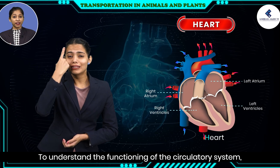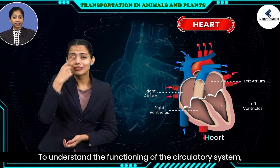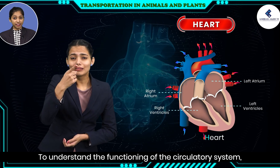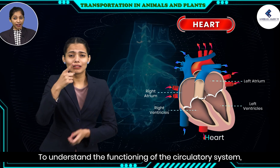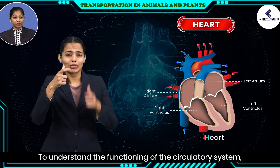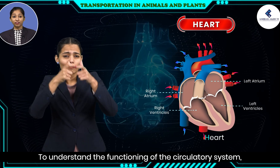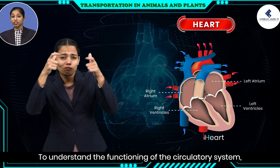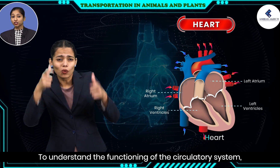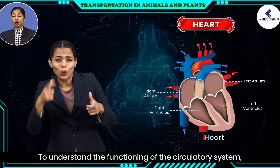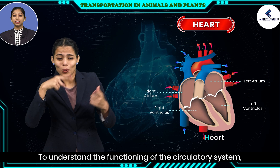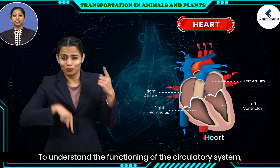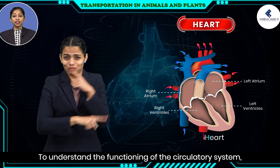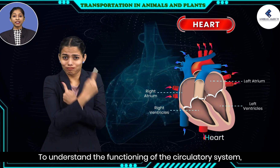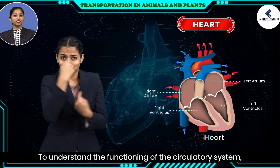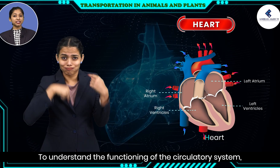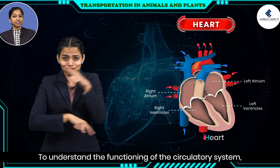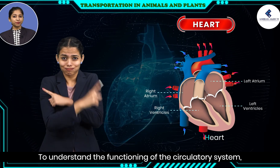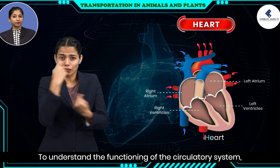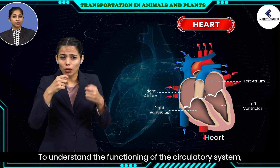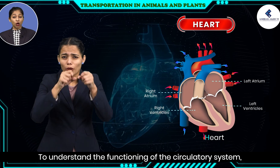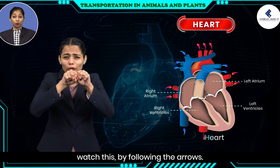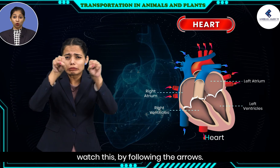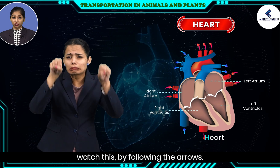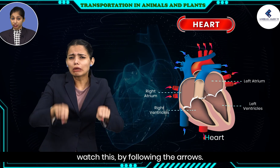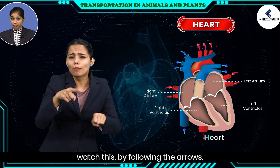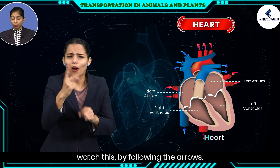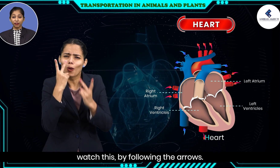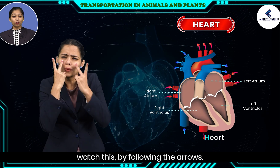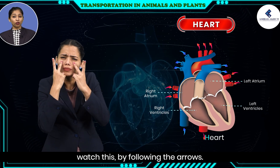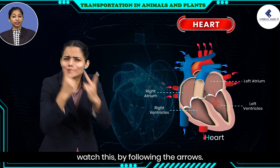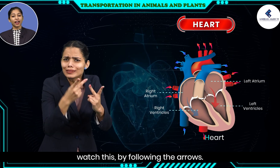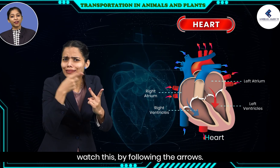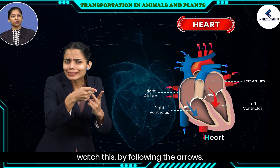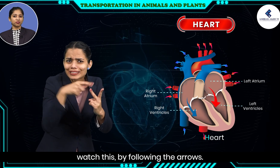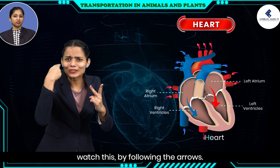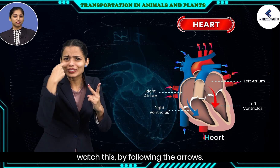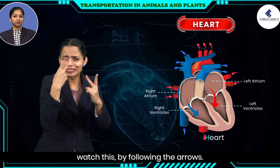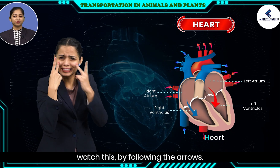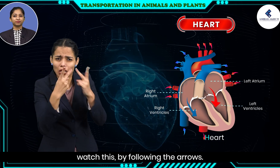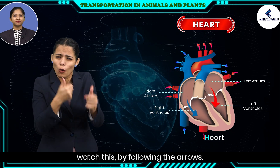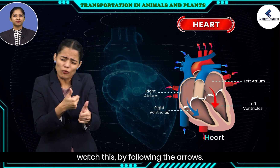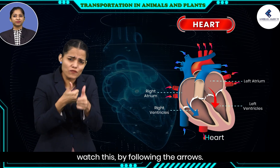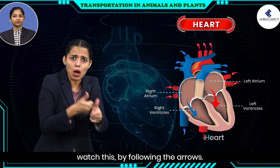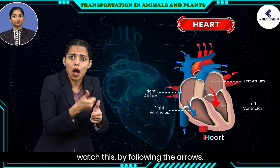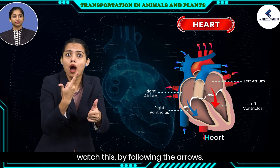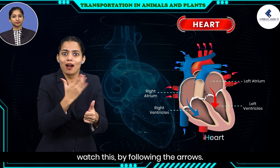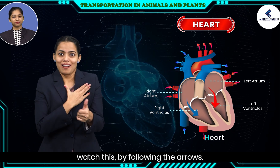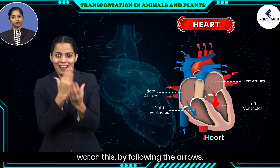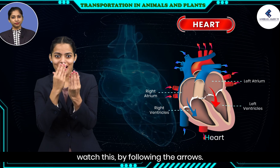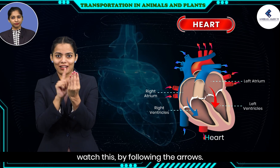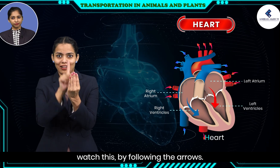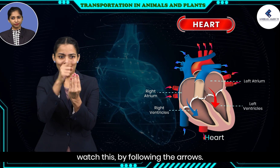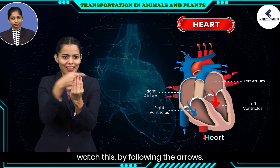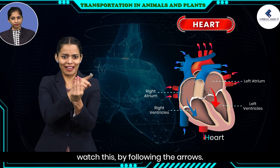To understand the functioning of the circulatory system, watch this by following the arrows.